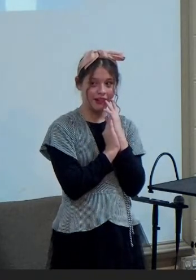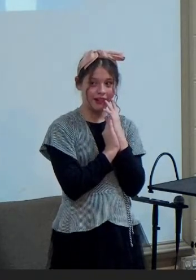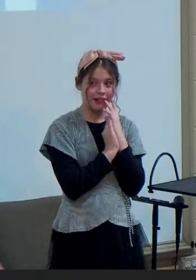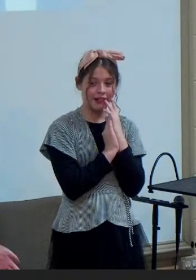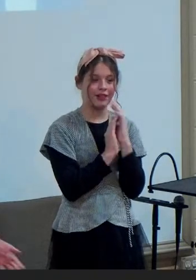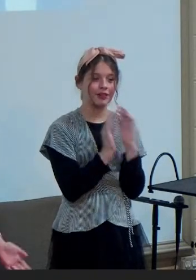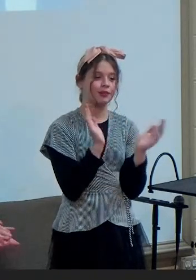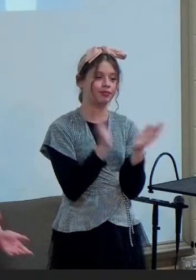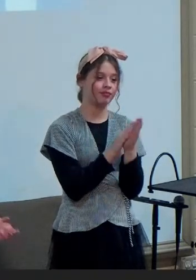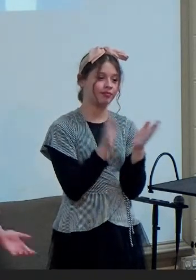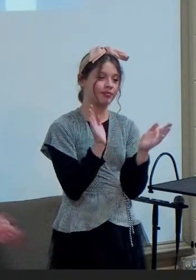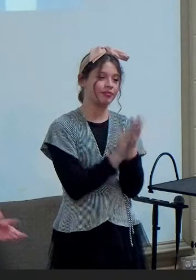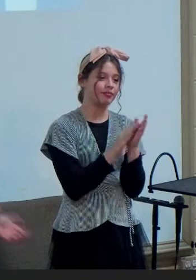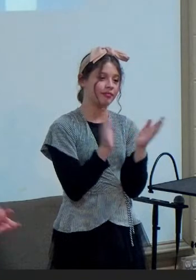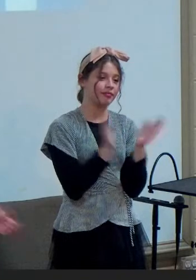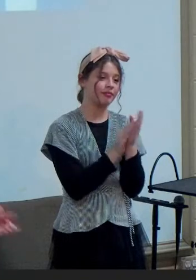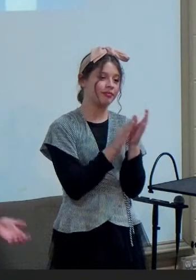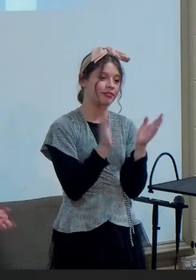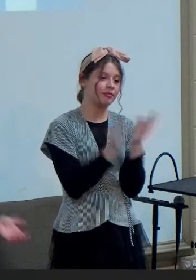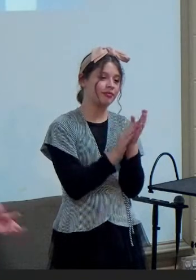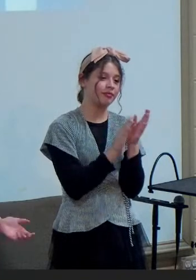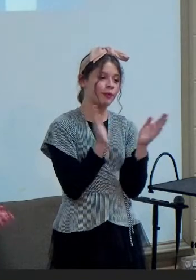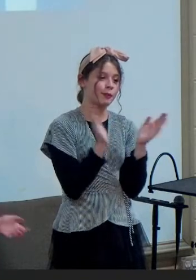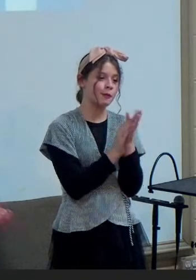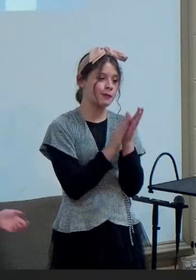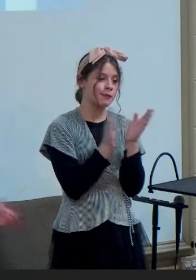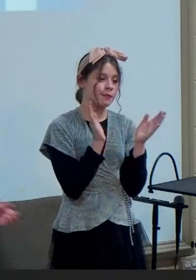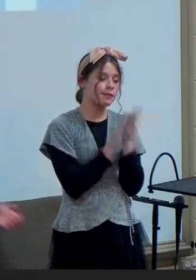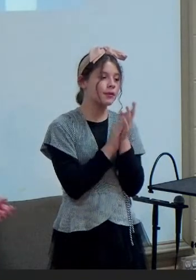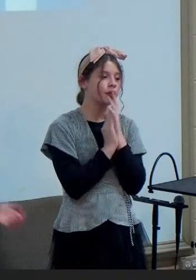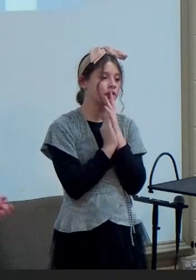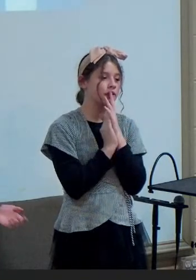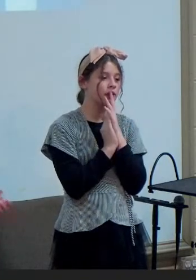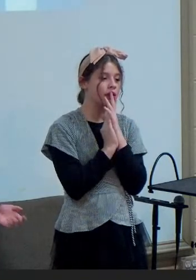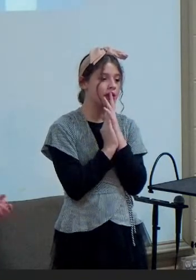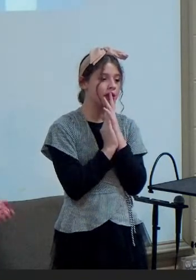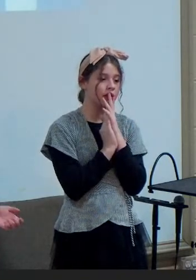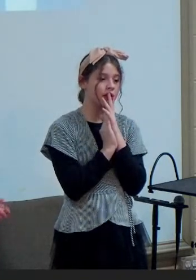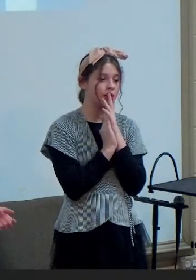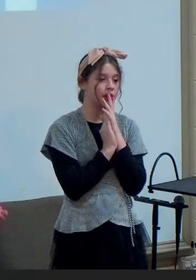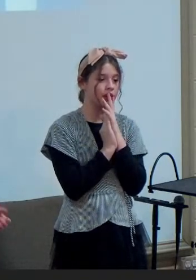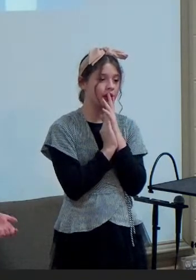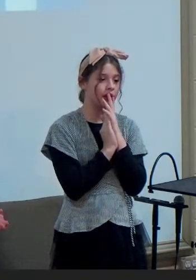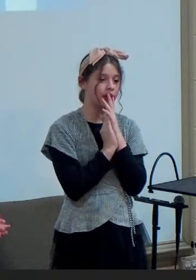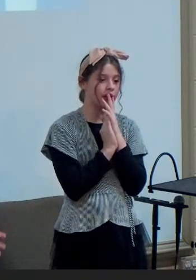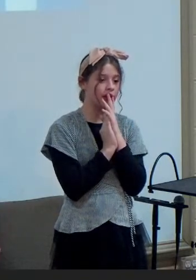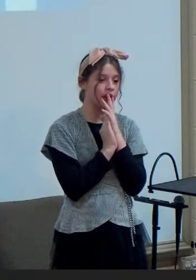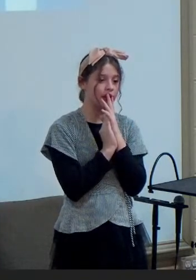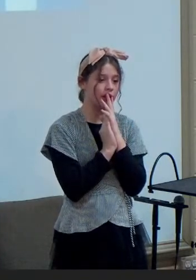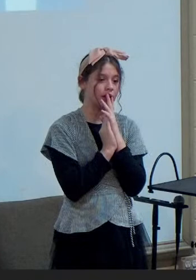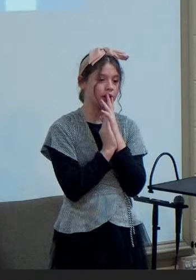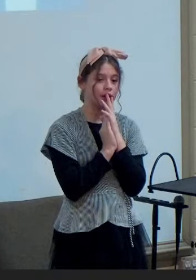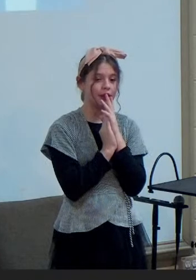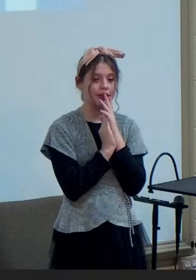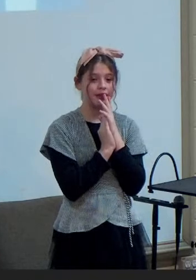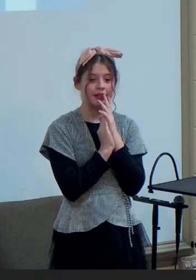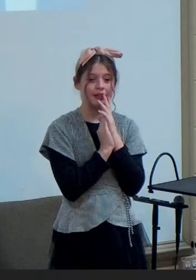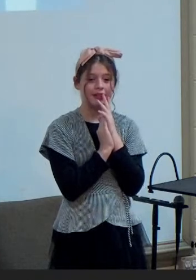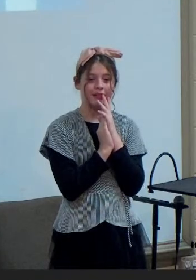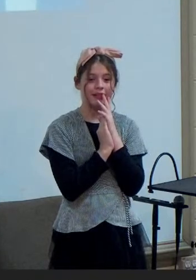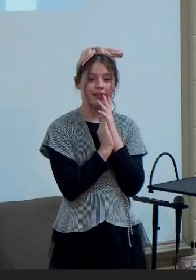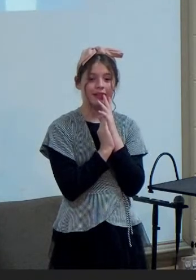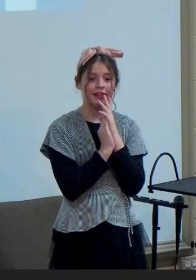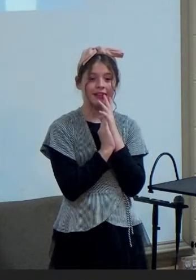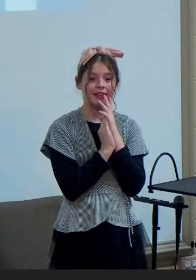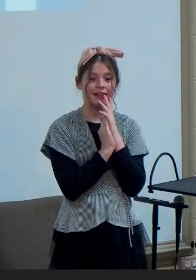you. Amen. Everybody in the house of the Lord today. Amen. And it's so good to see Havala in the house of the Lord